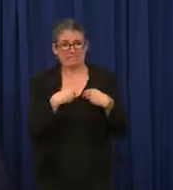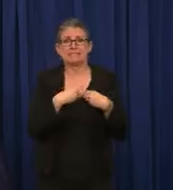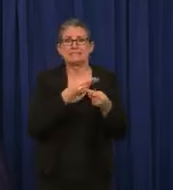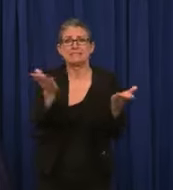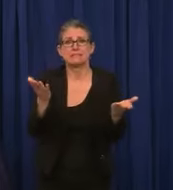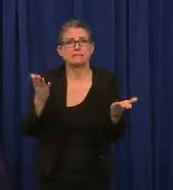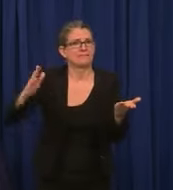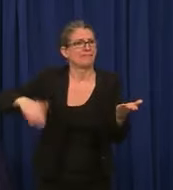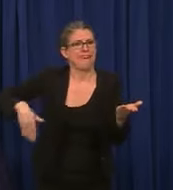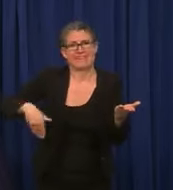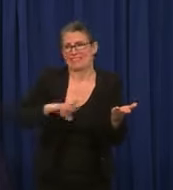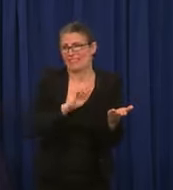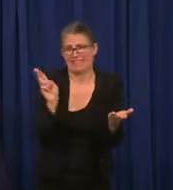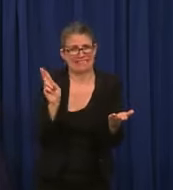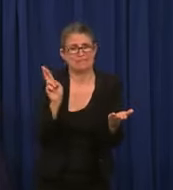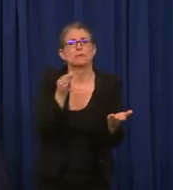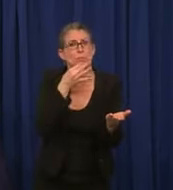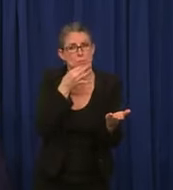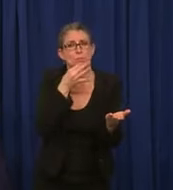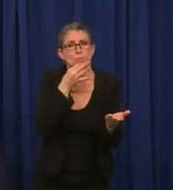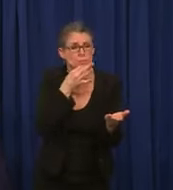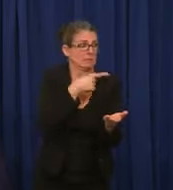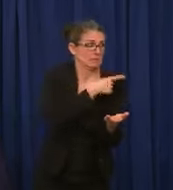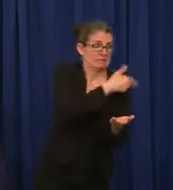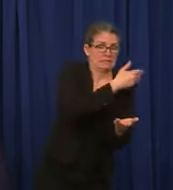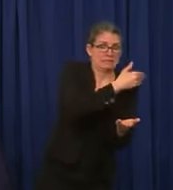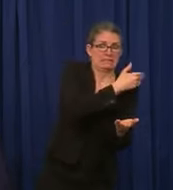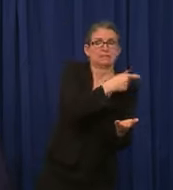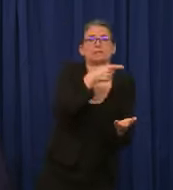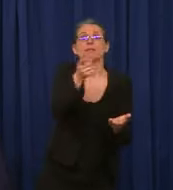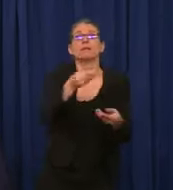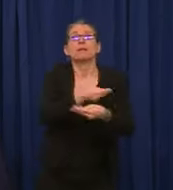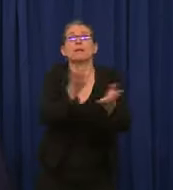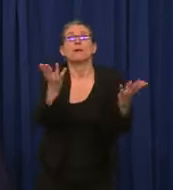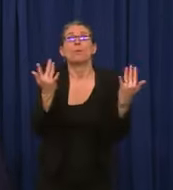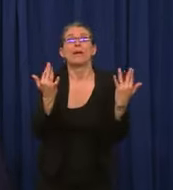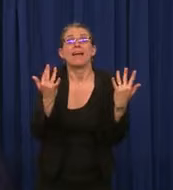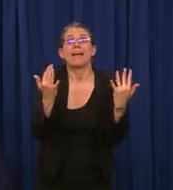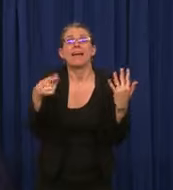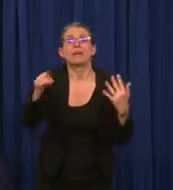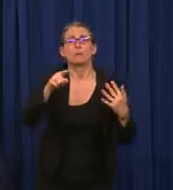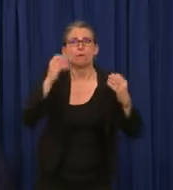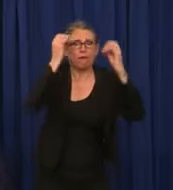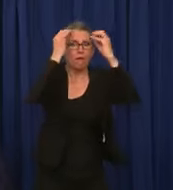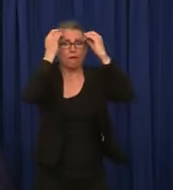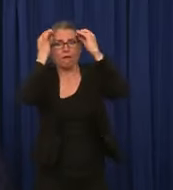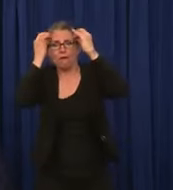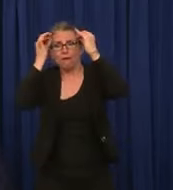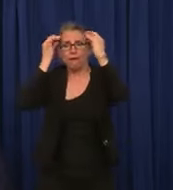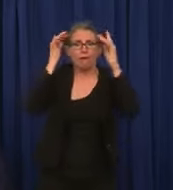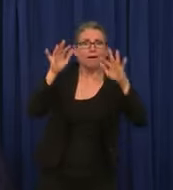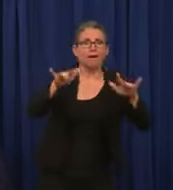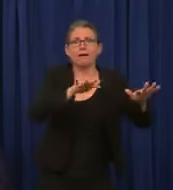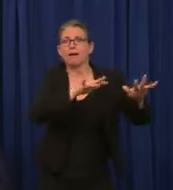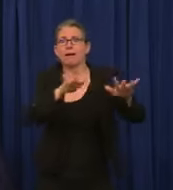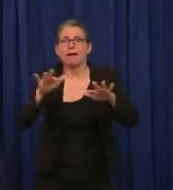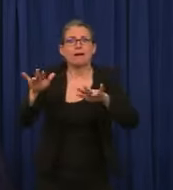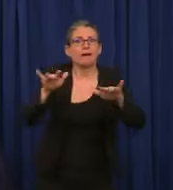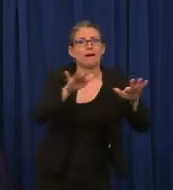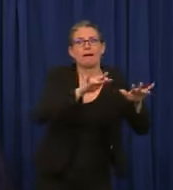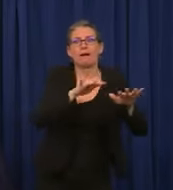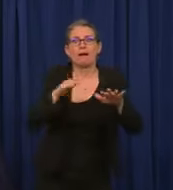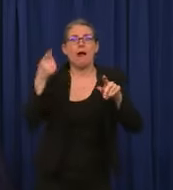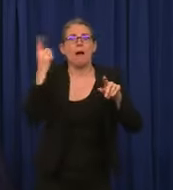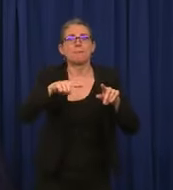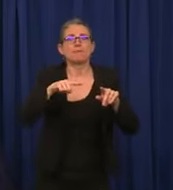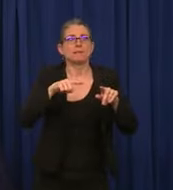that vacuum, can flow incorrect or outright wrong and perhaps sometimes dangerous information.